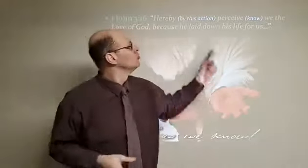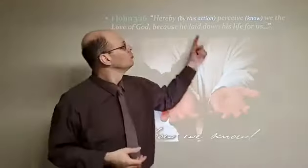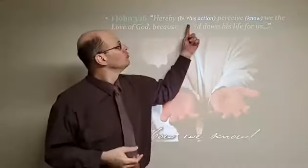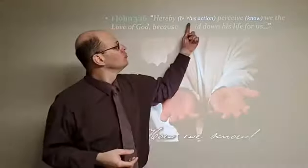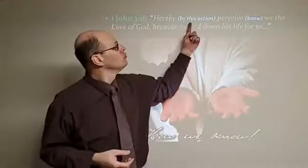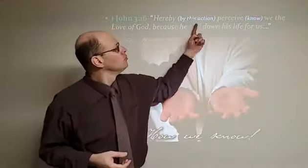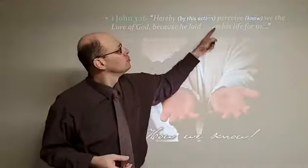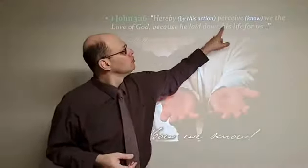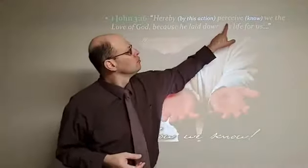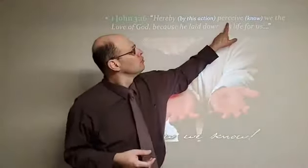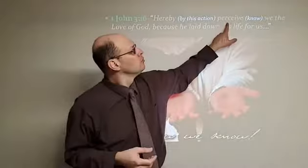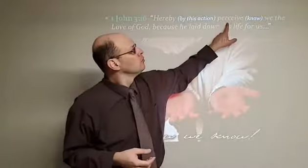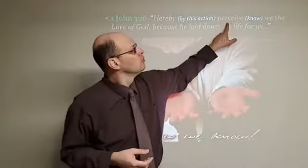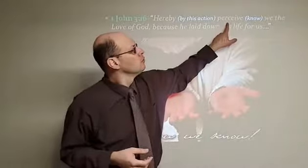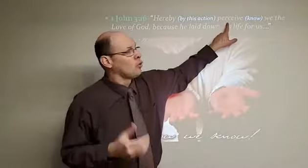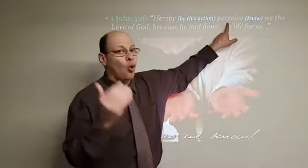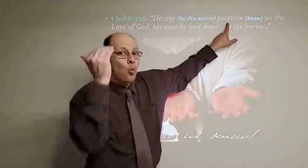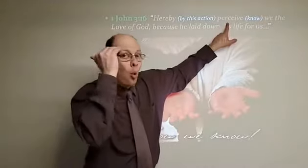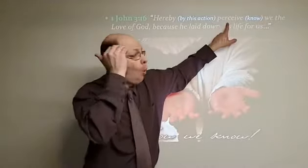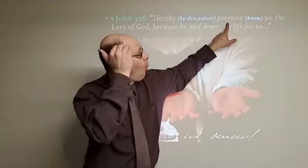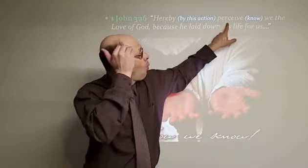by this action according to the scripture